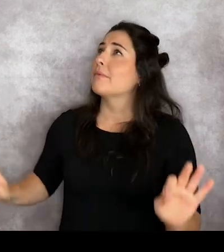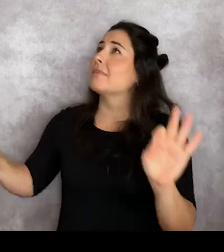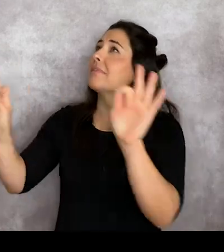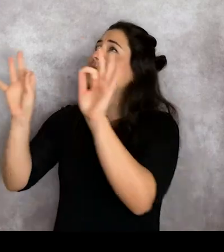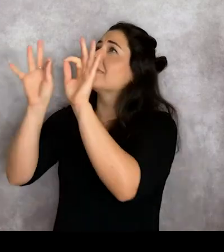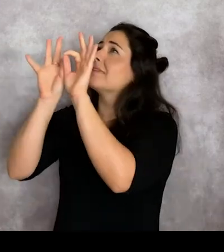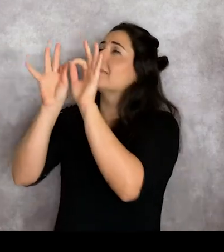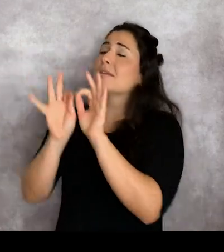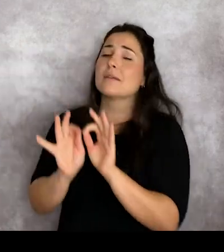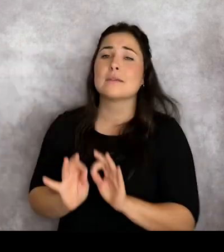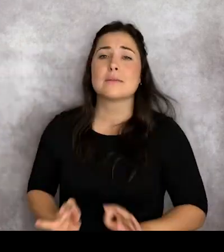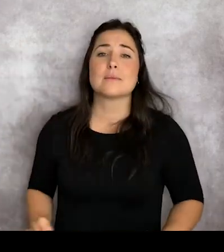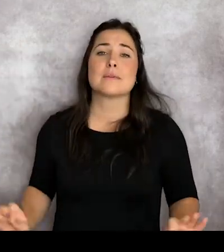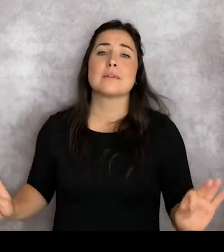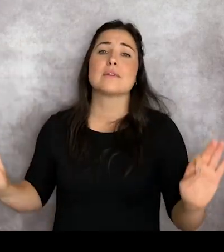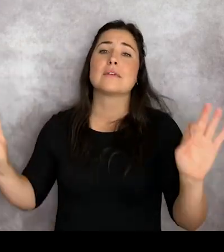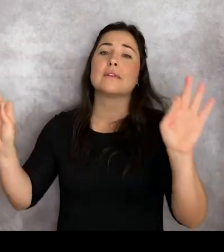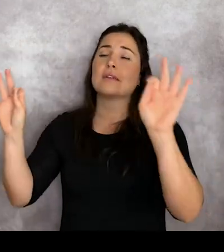worthy,